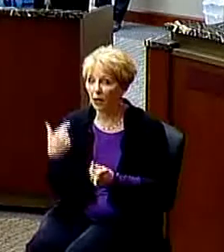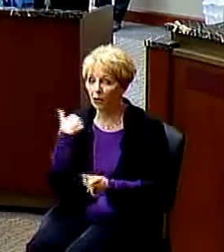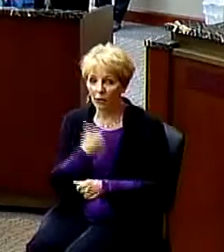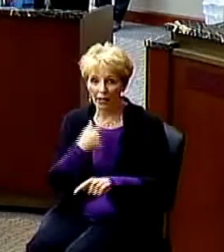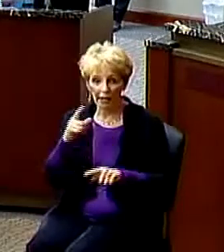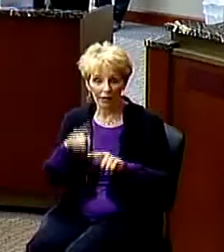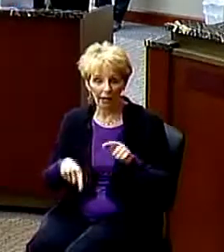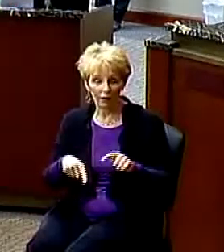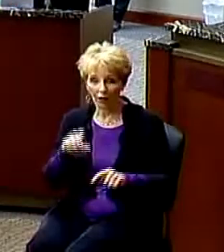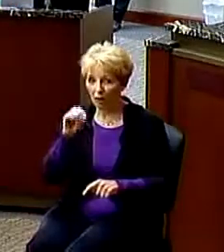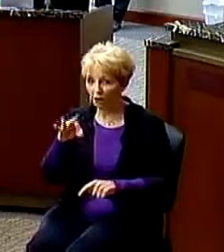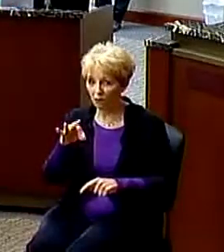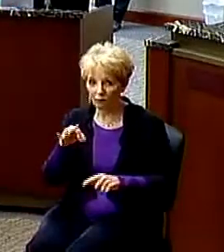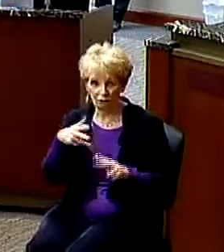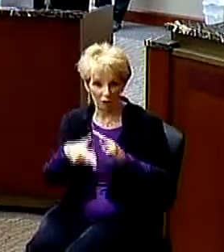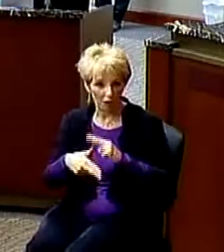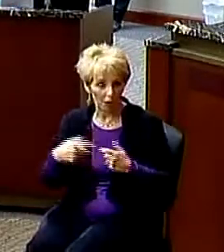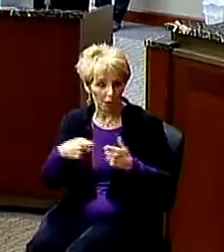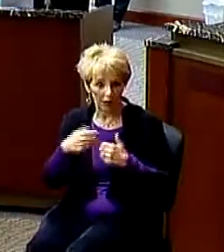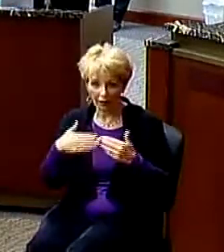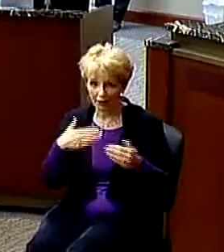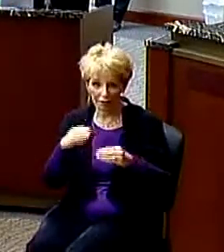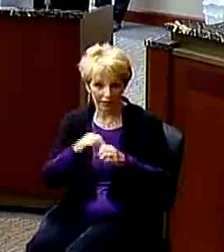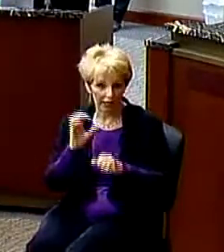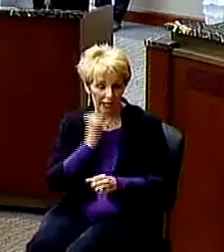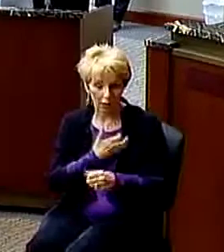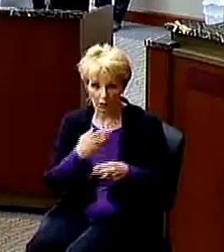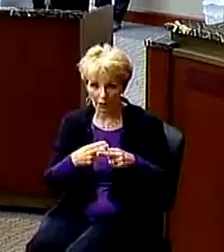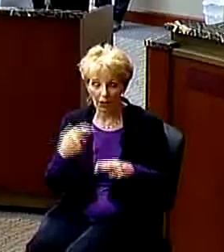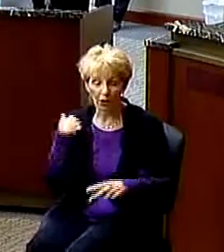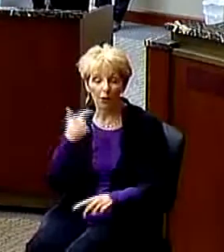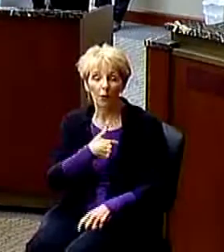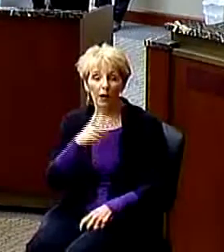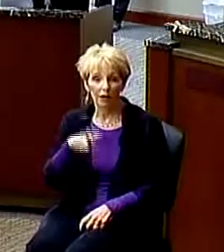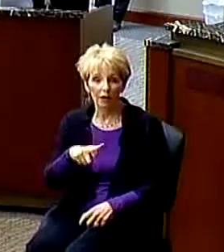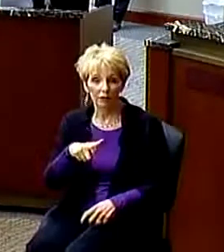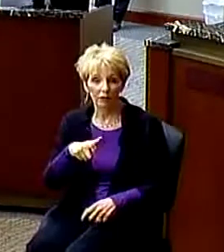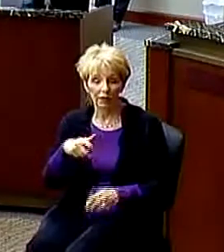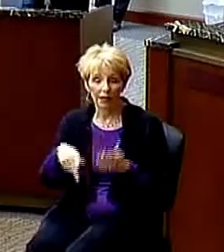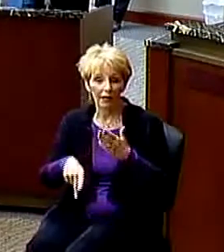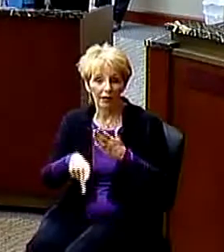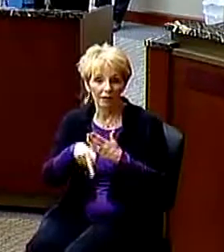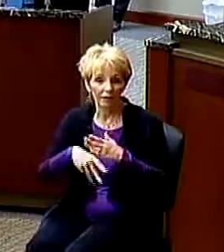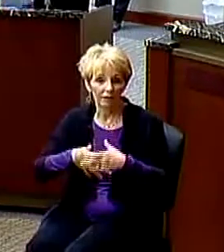cannot turn the power off, even though it's in our name. We have to evict. There's no way to